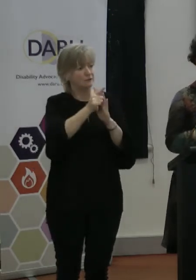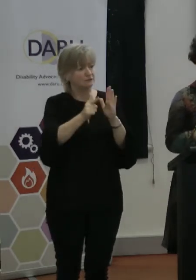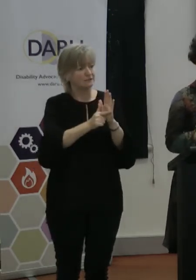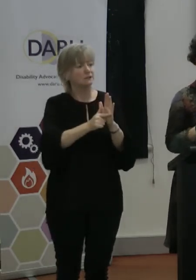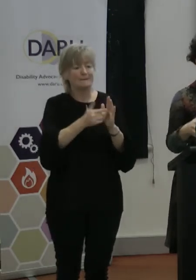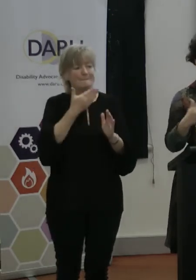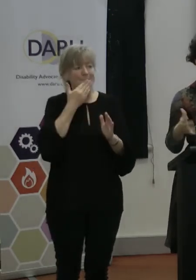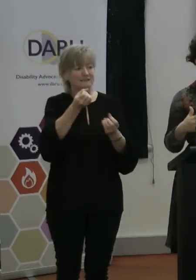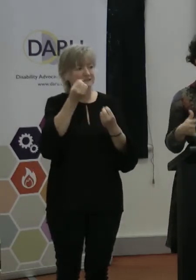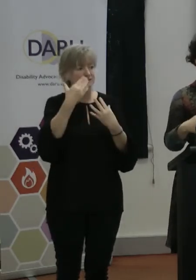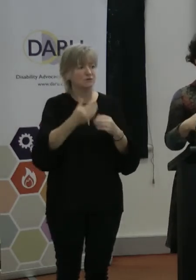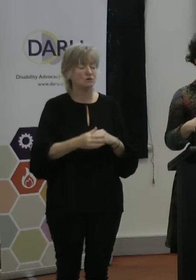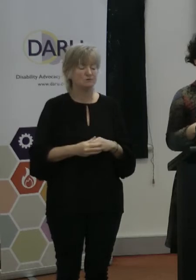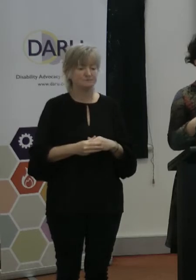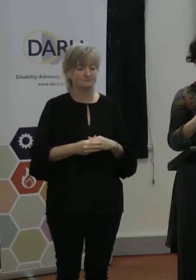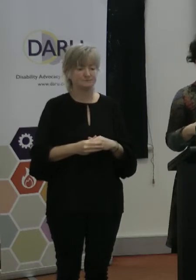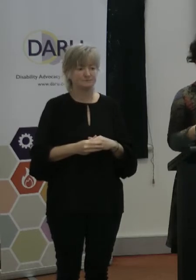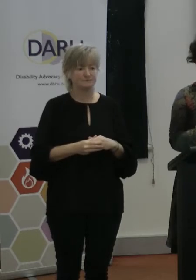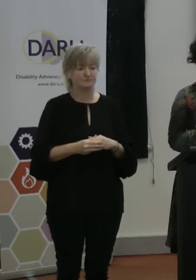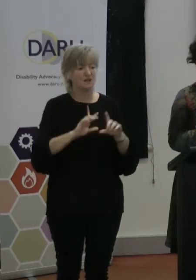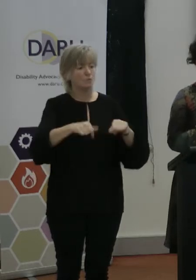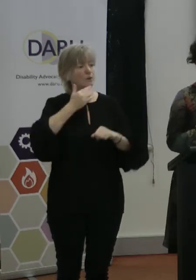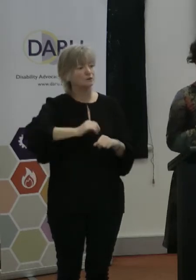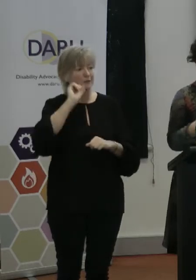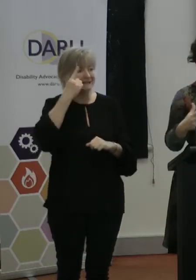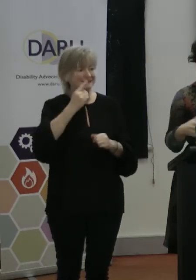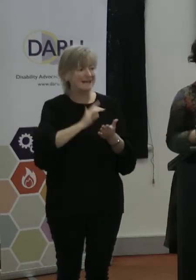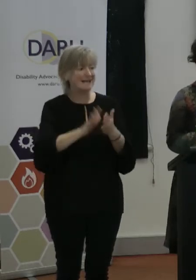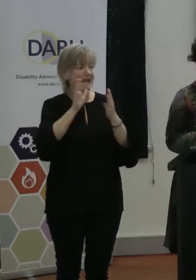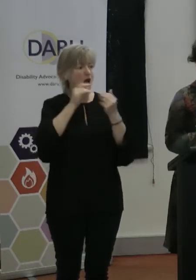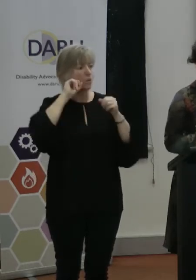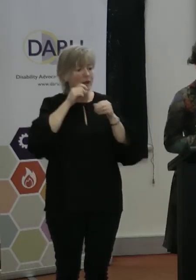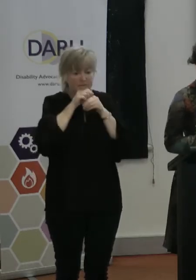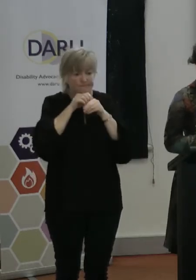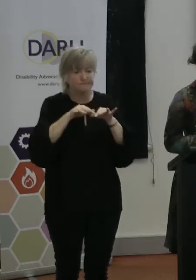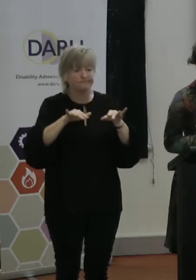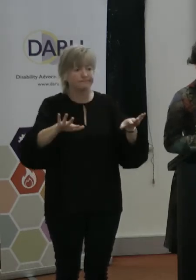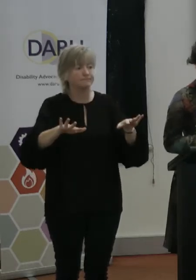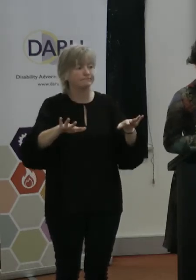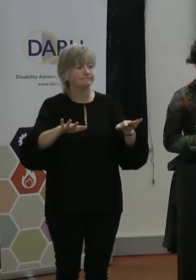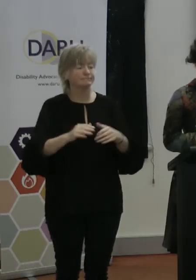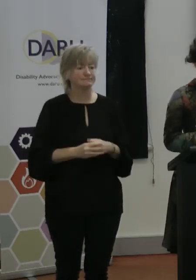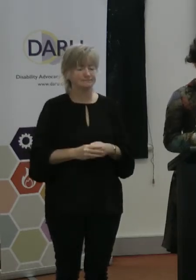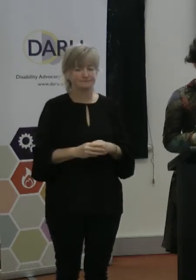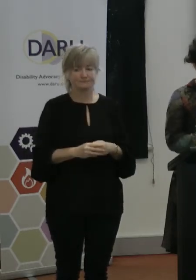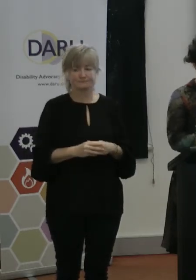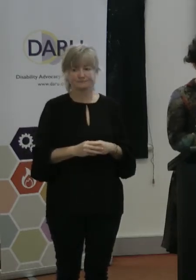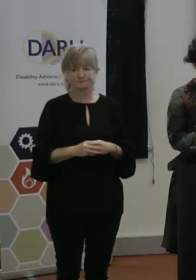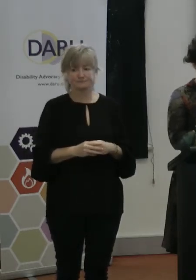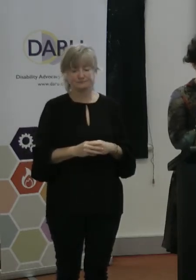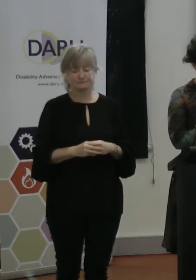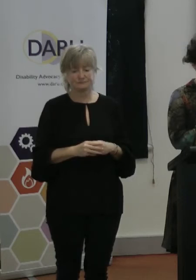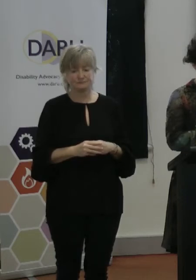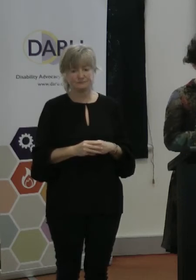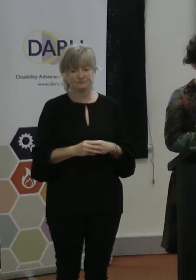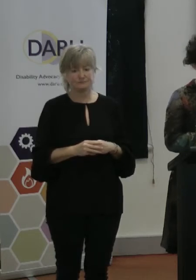do let us know. We're interested in understanding how this is actually being rolled out in practice. So